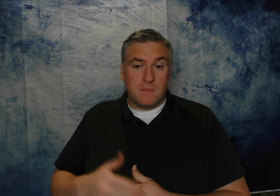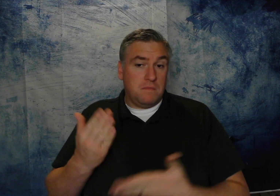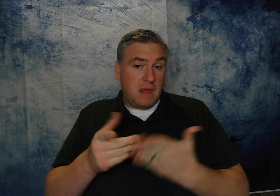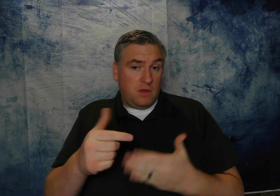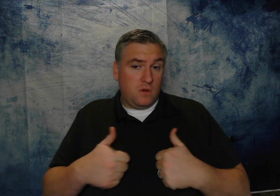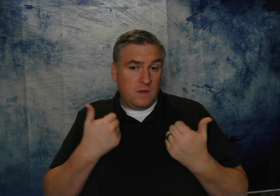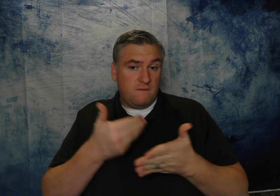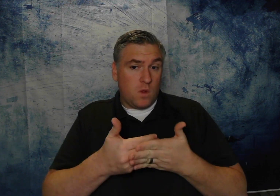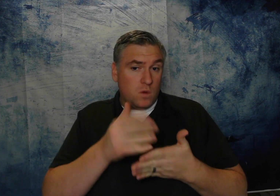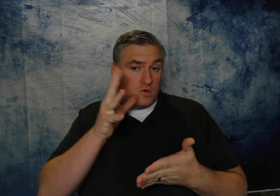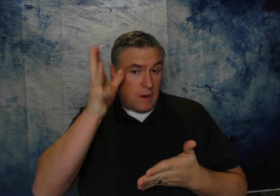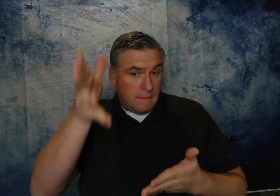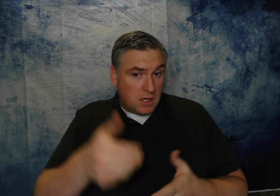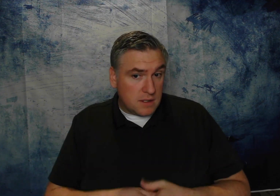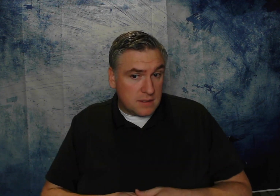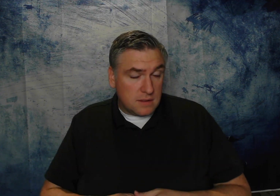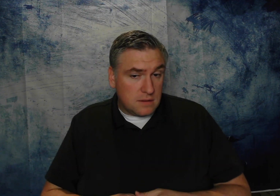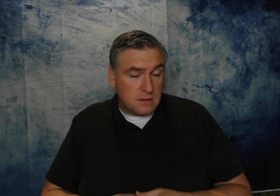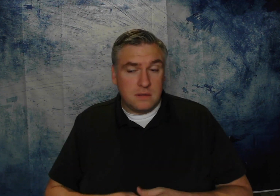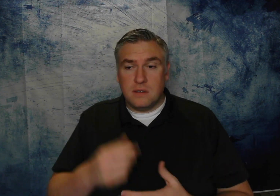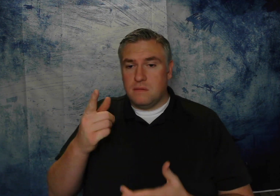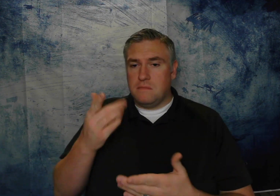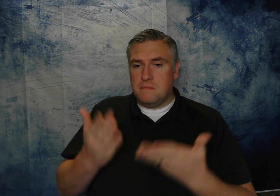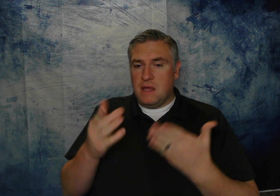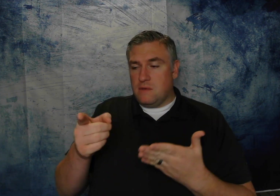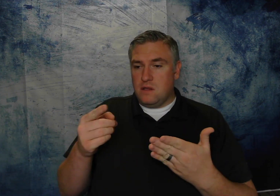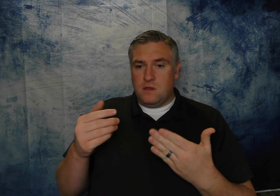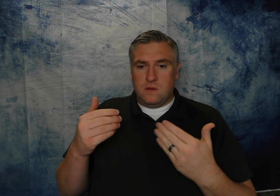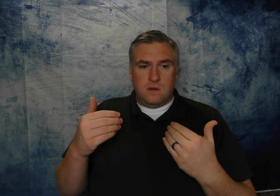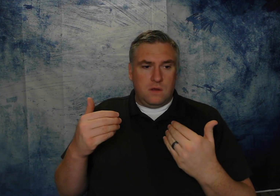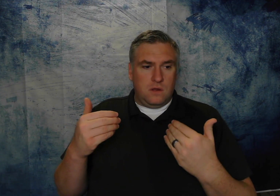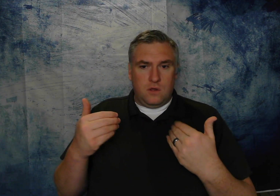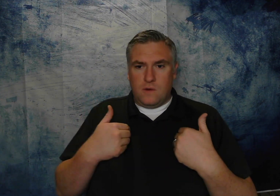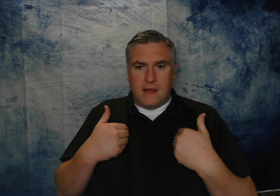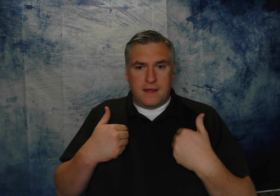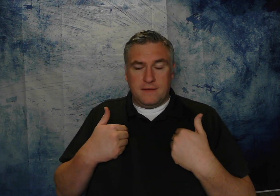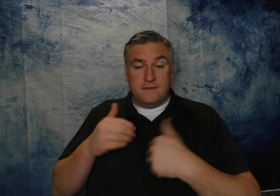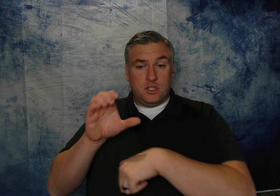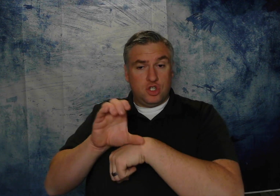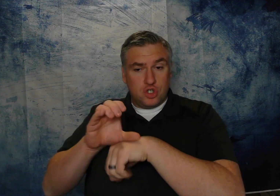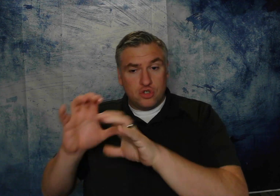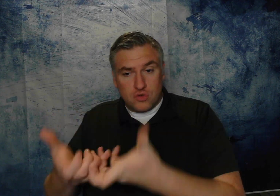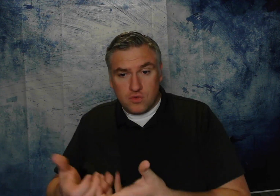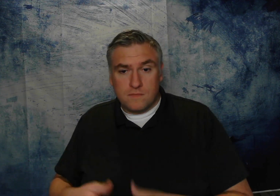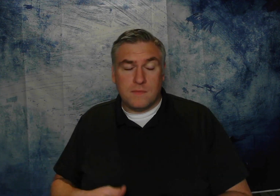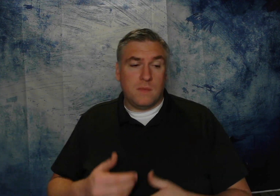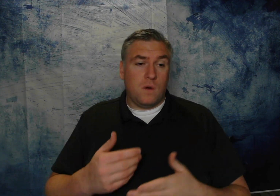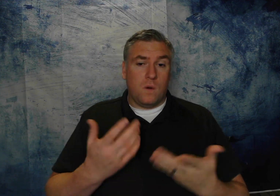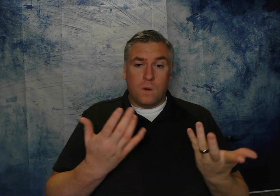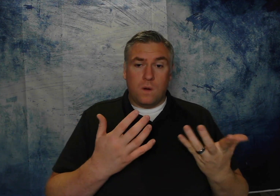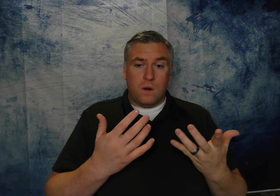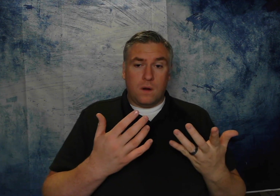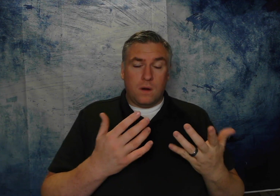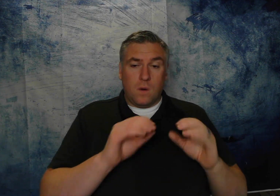on. Maybe you live close to grandparents. Maybe you have a church group or